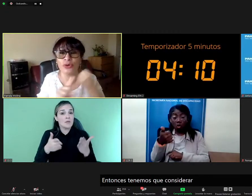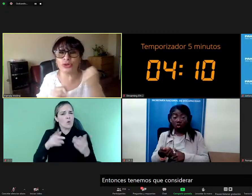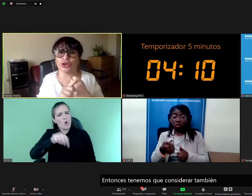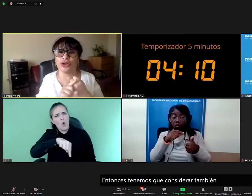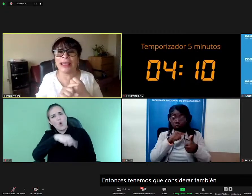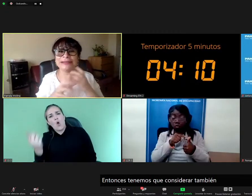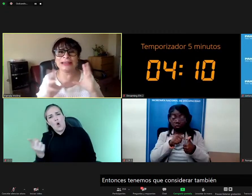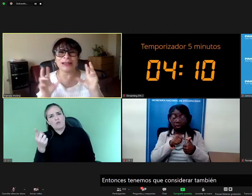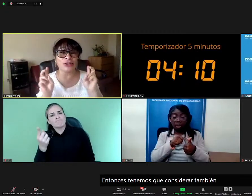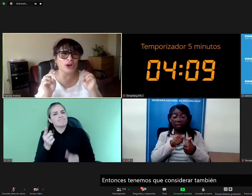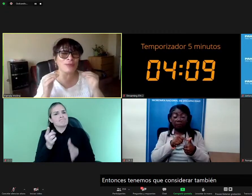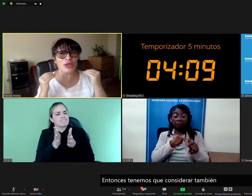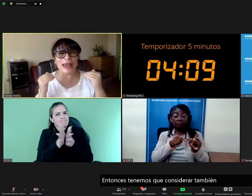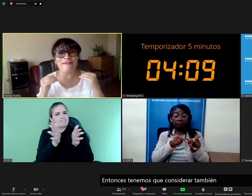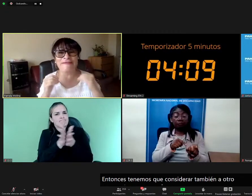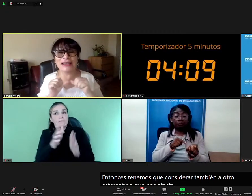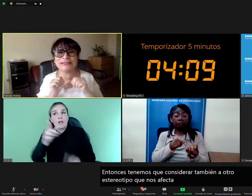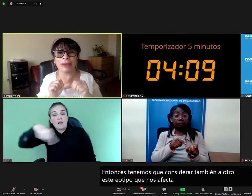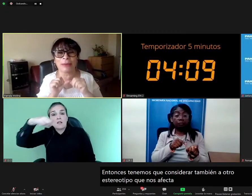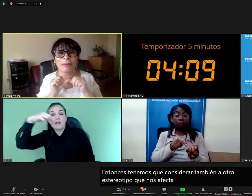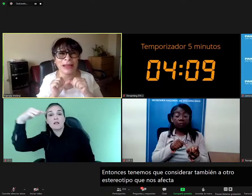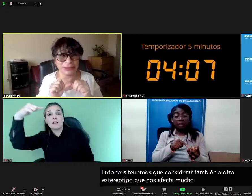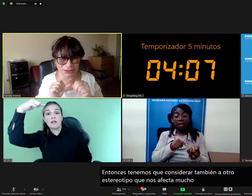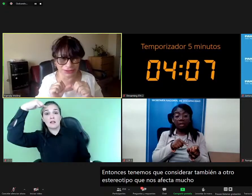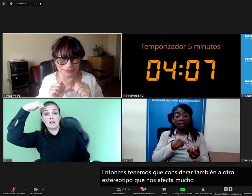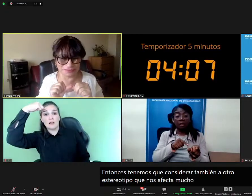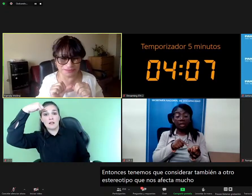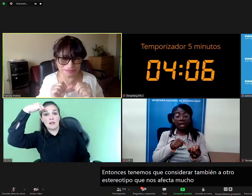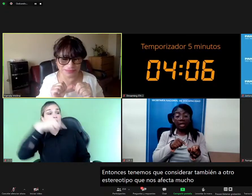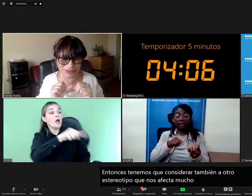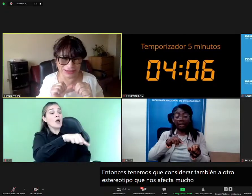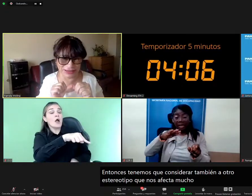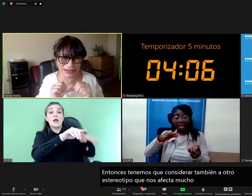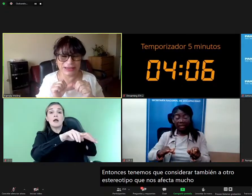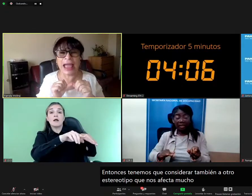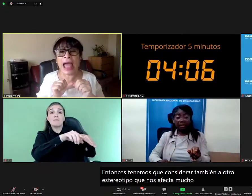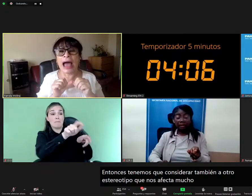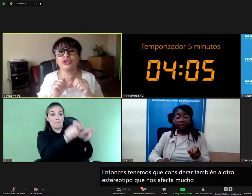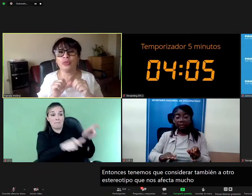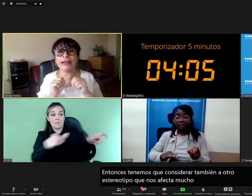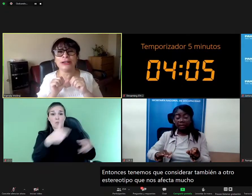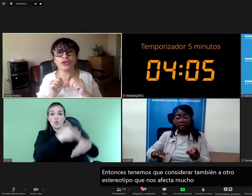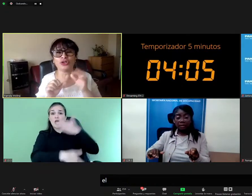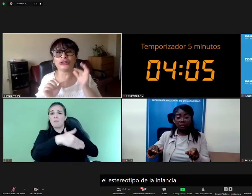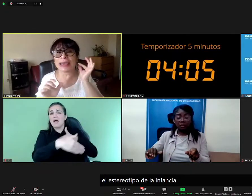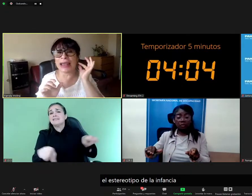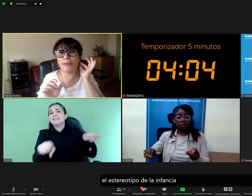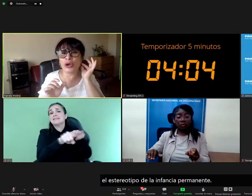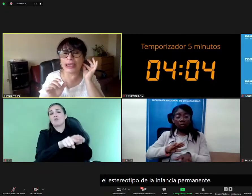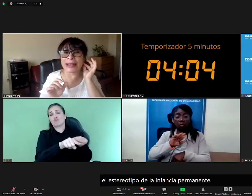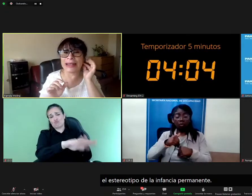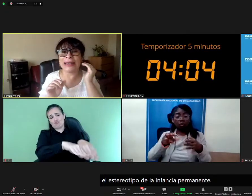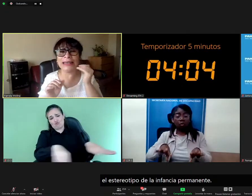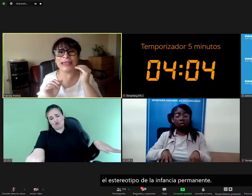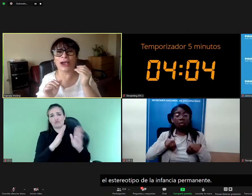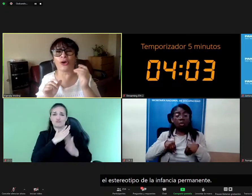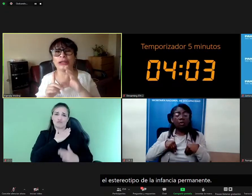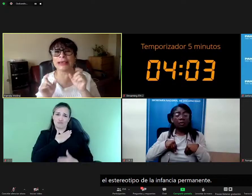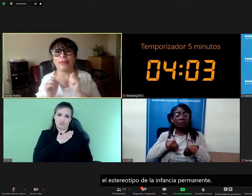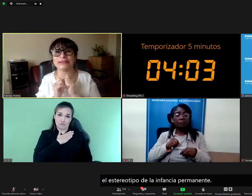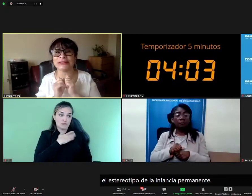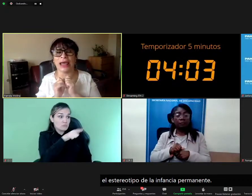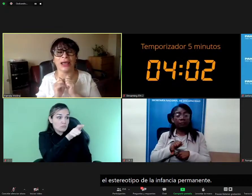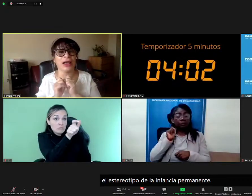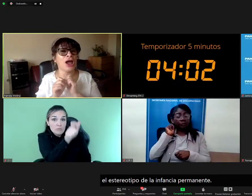other stereotypes that also harm us a lot is the permanent childhood stereotype